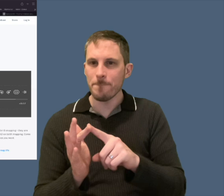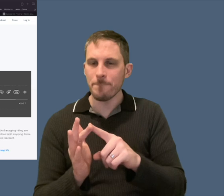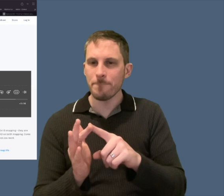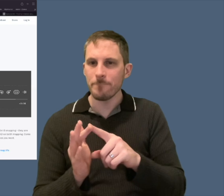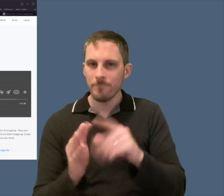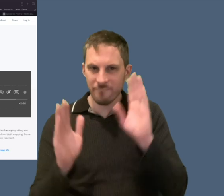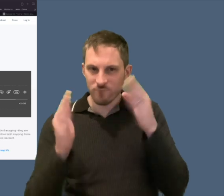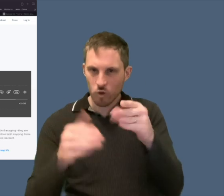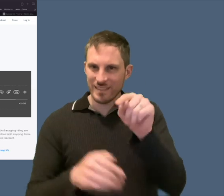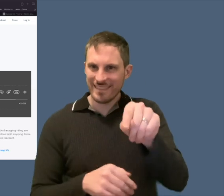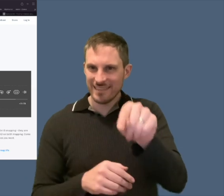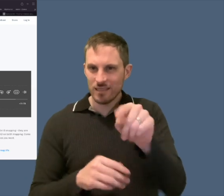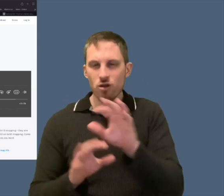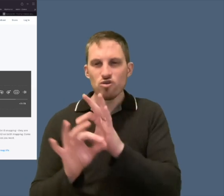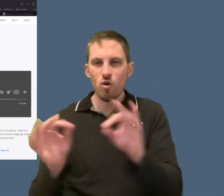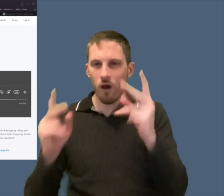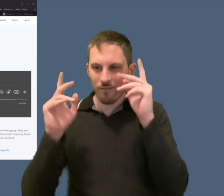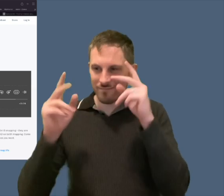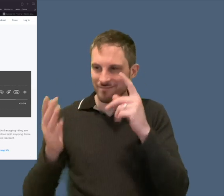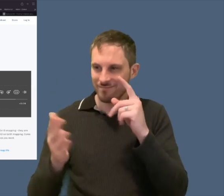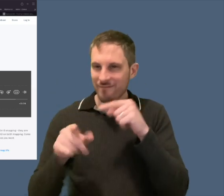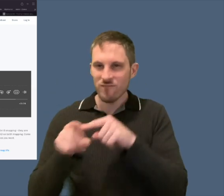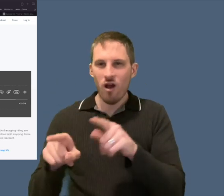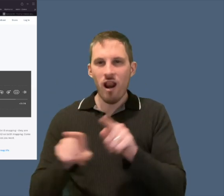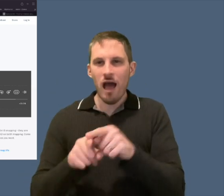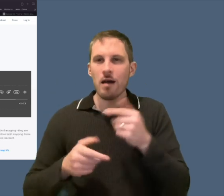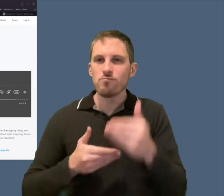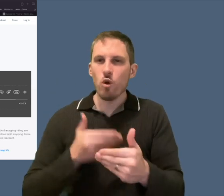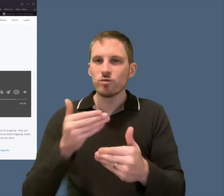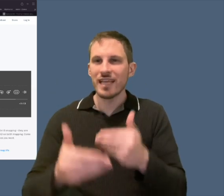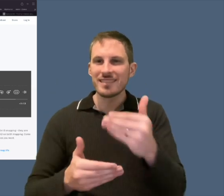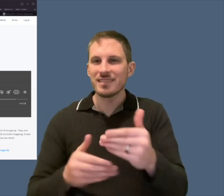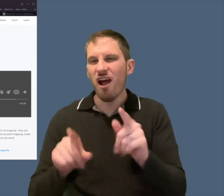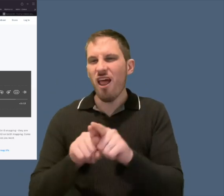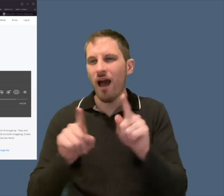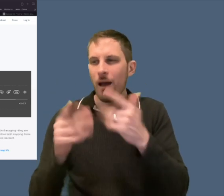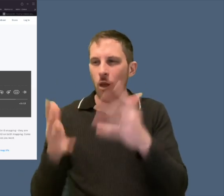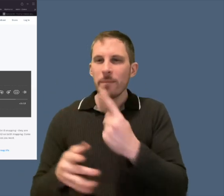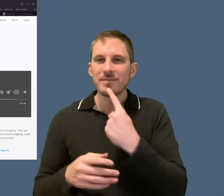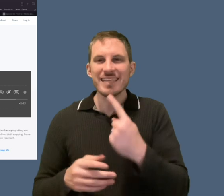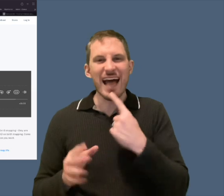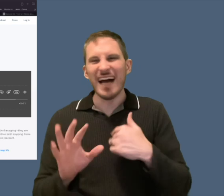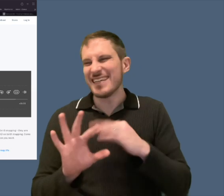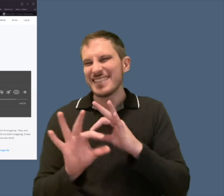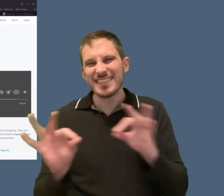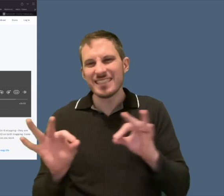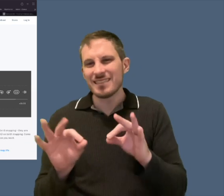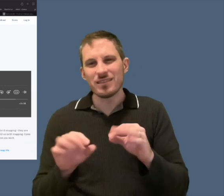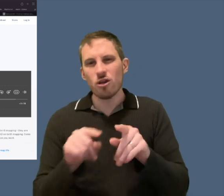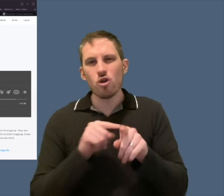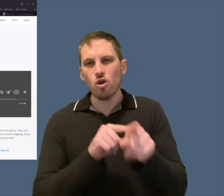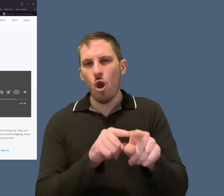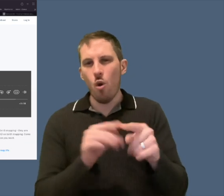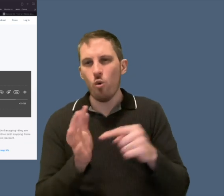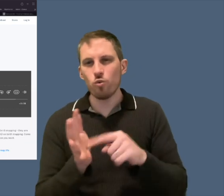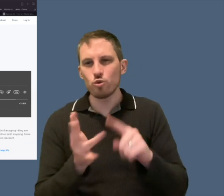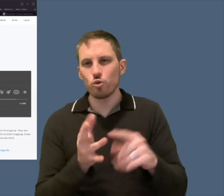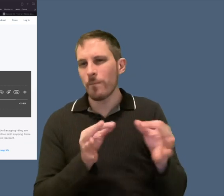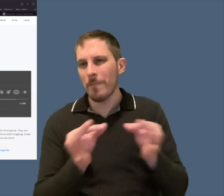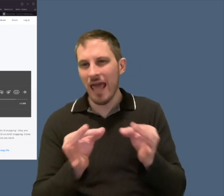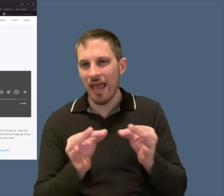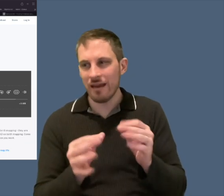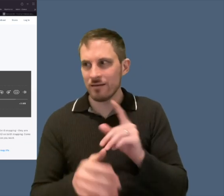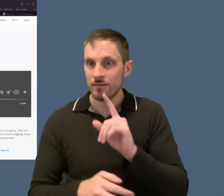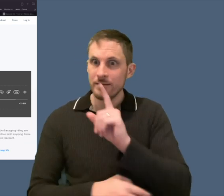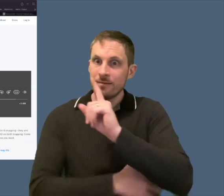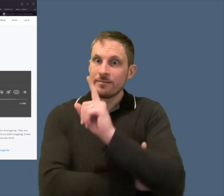process. I feel like I hear every day, or it didn't go to plan. The notion that it can go to a plan is what we